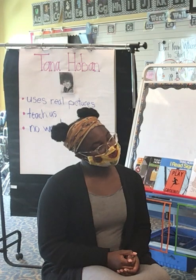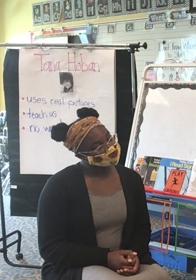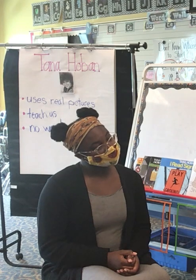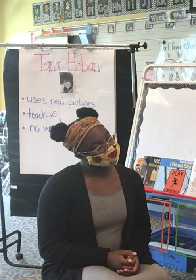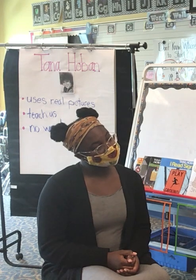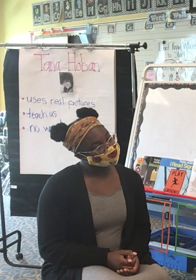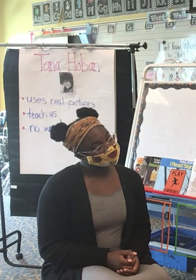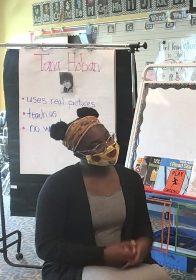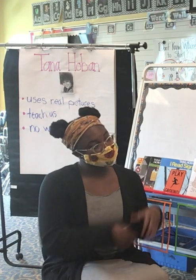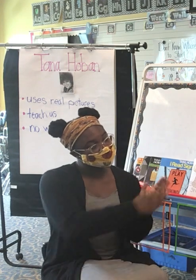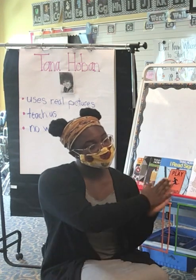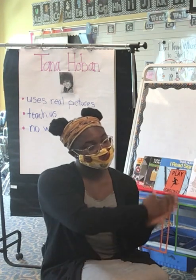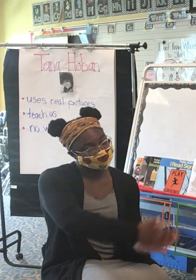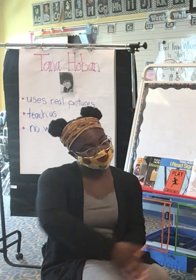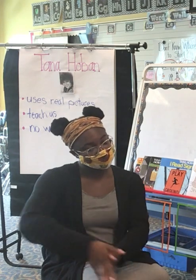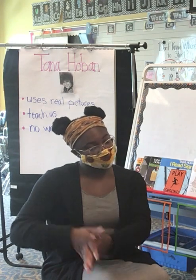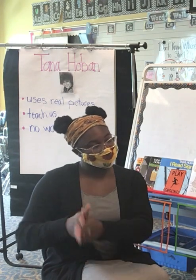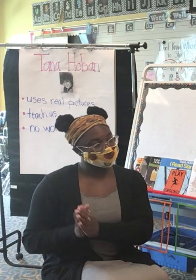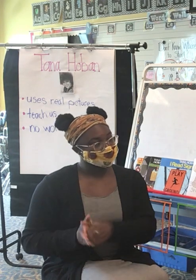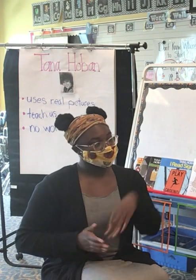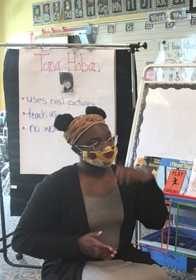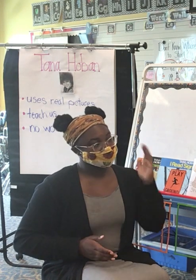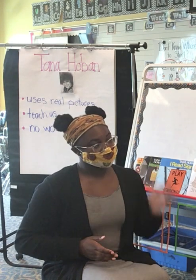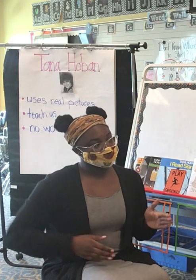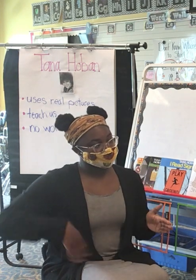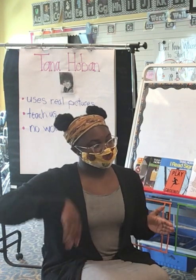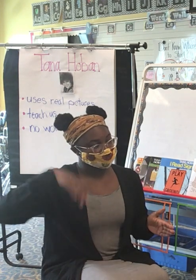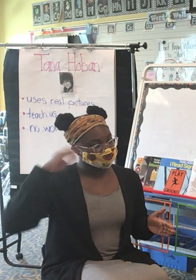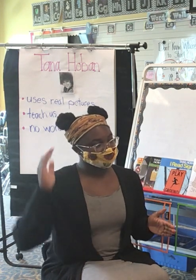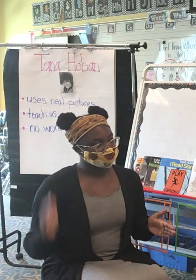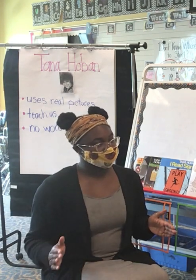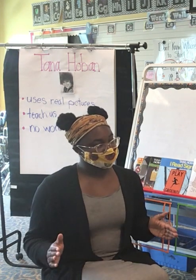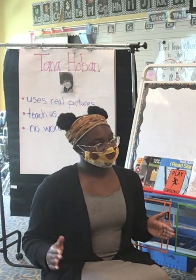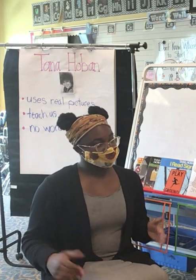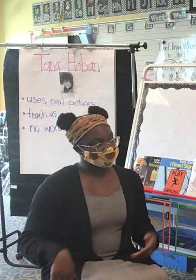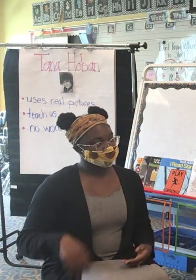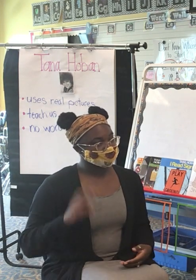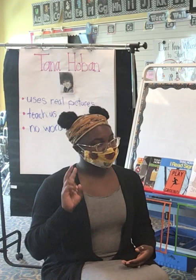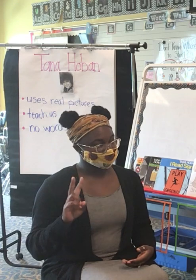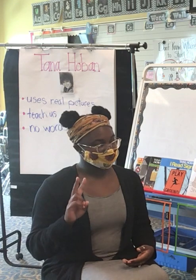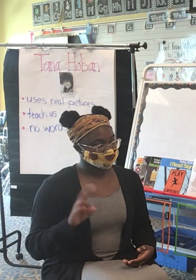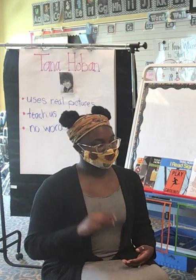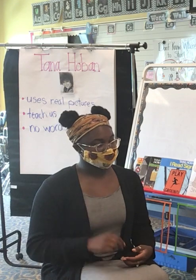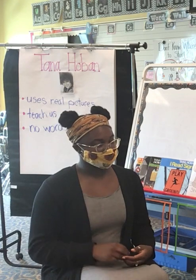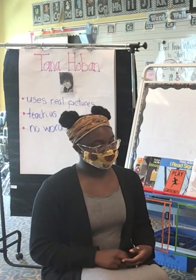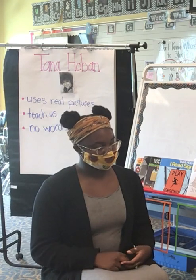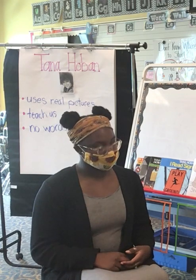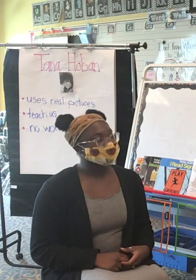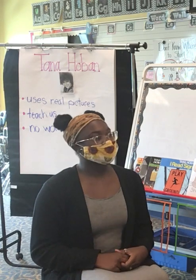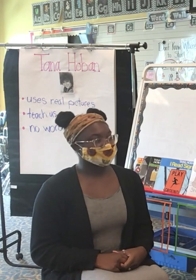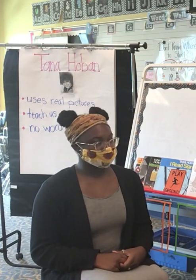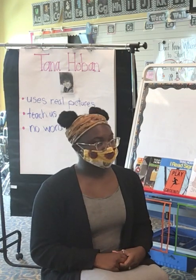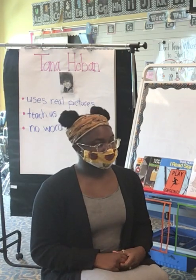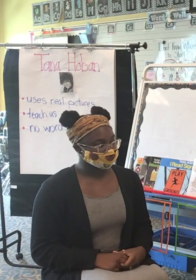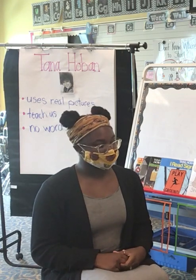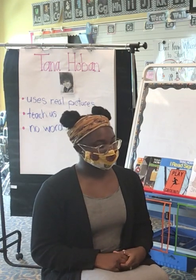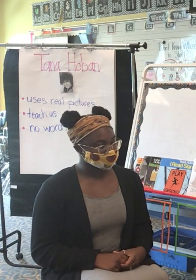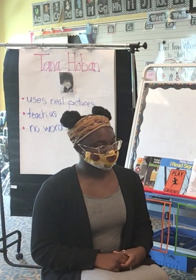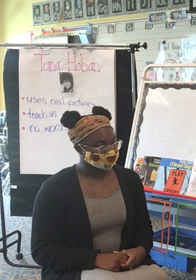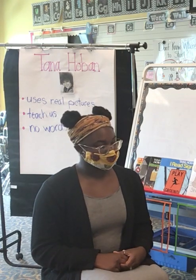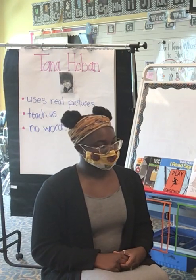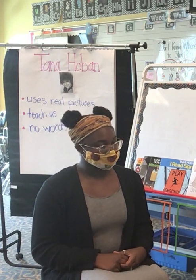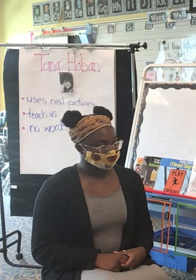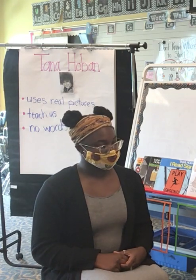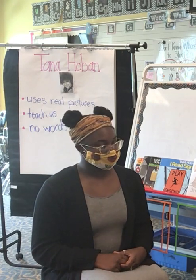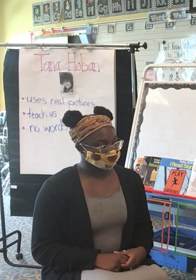candy, and then you do that, candy, and then you chop it, candy. And don't forget to show me how many, okay? All